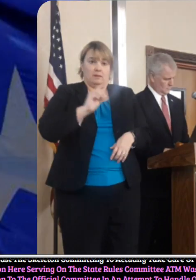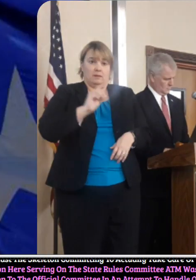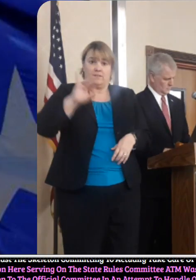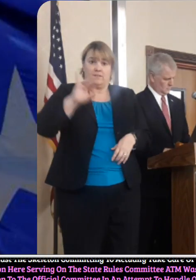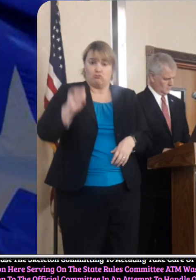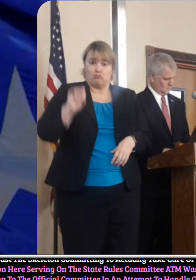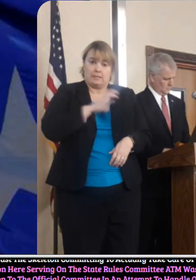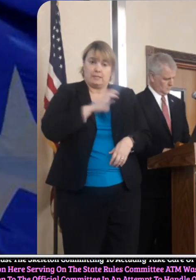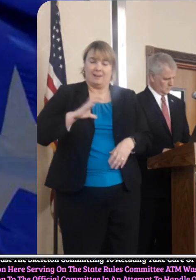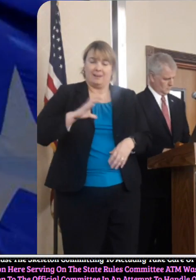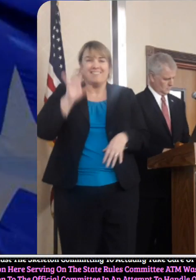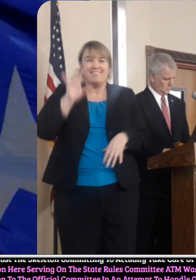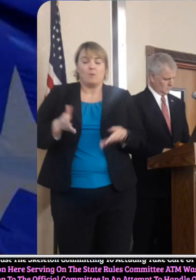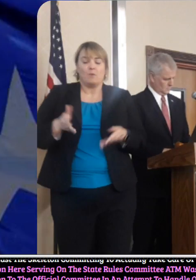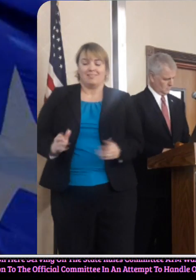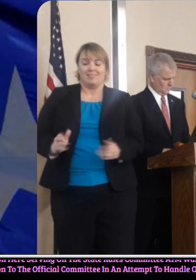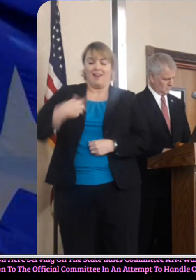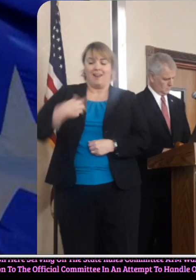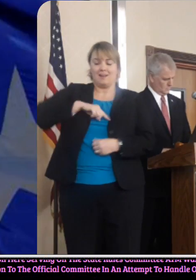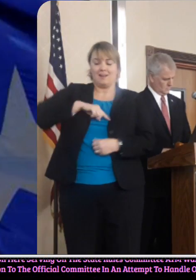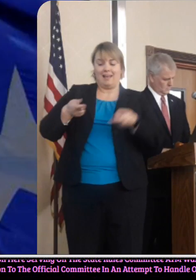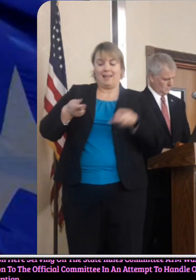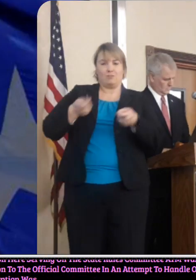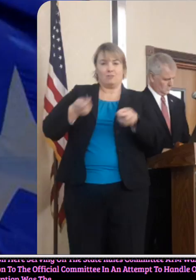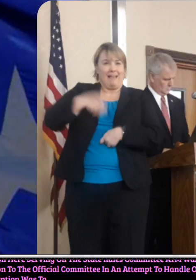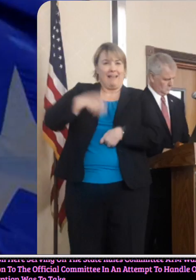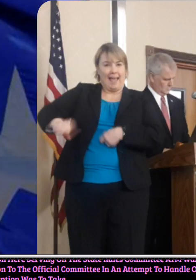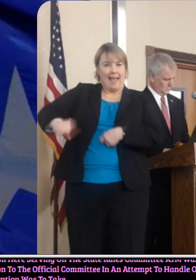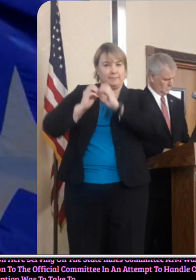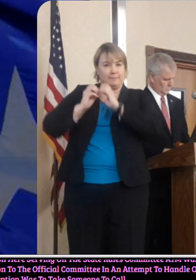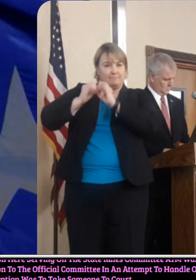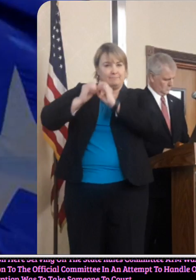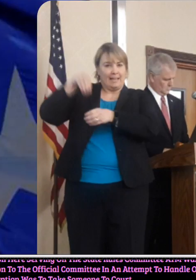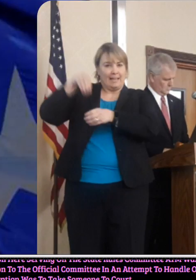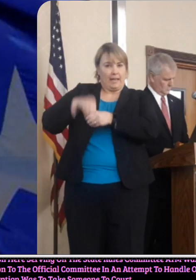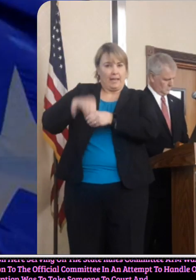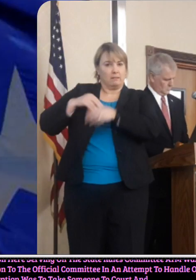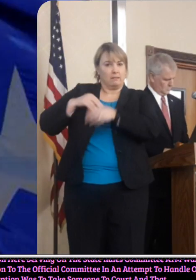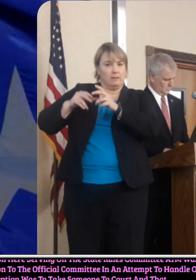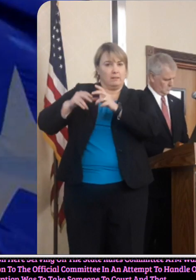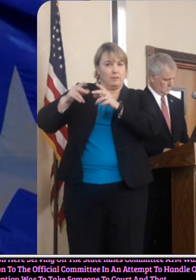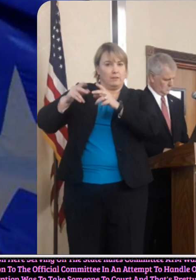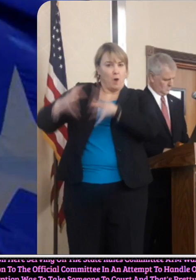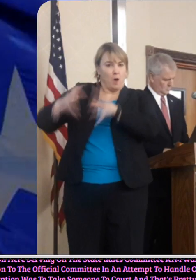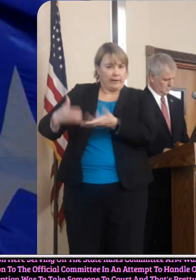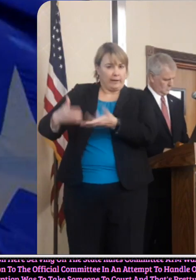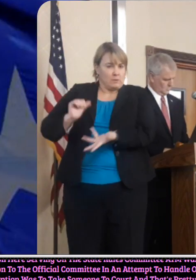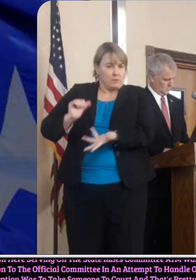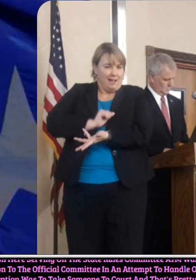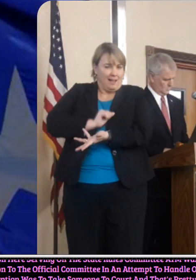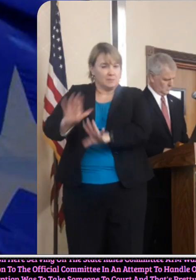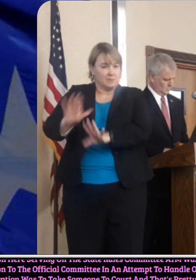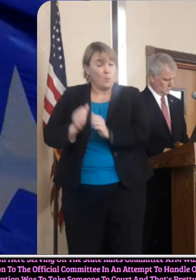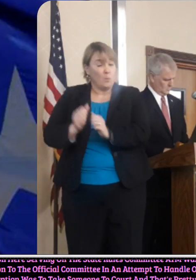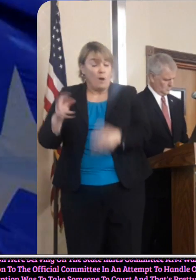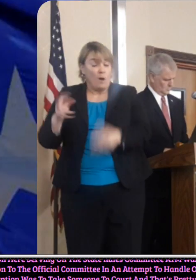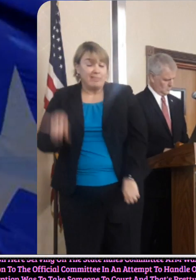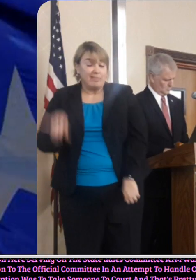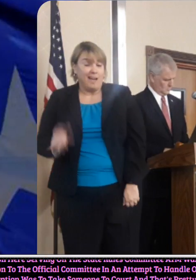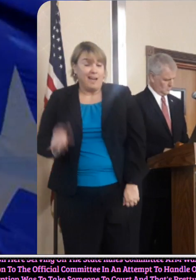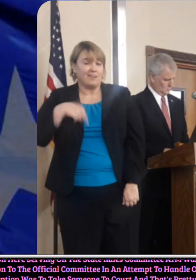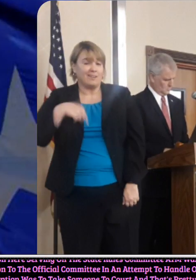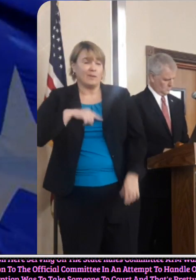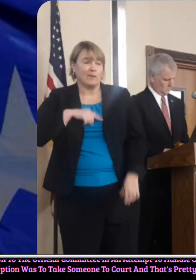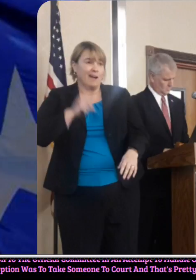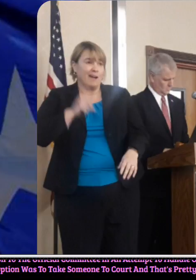ourselves. Previously, the only other option was to take someone to court, and that's pretty nasty when you got Republican going against Republican in